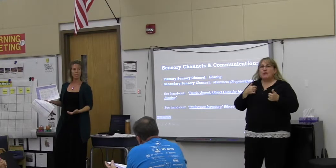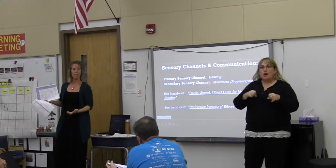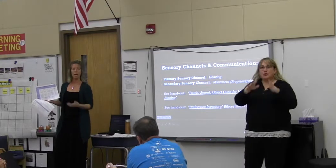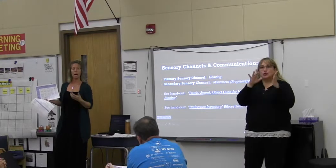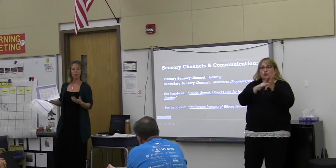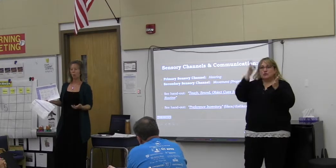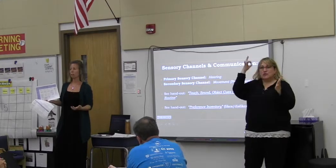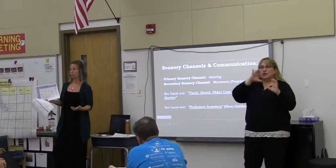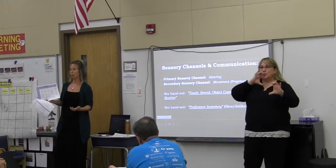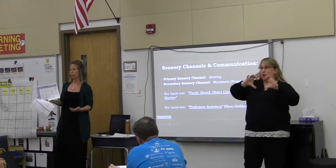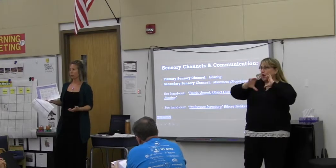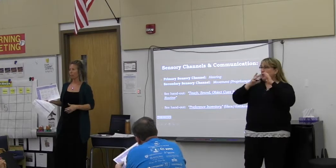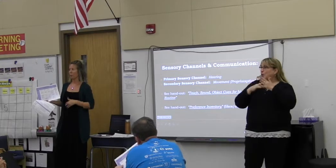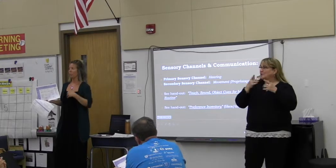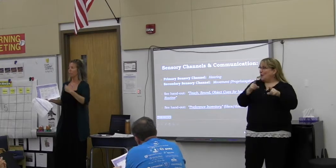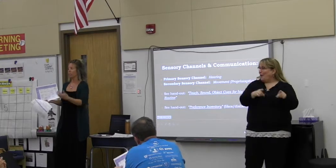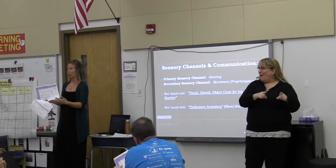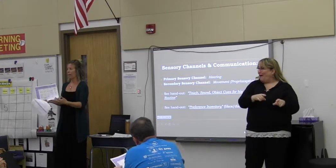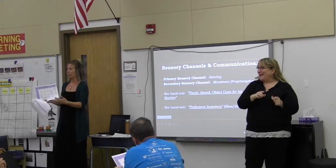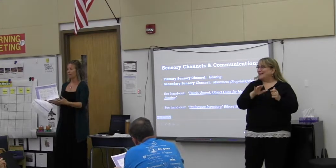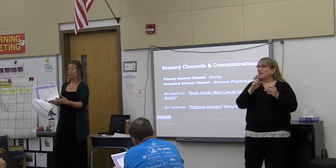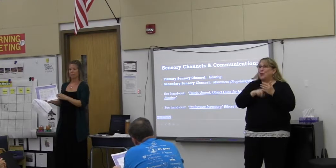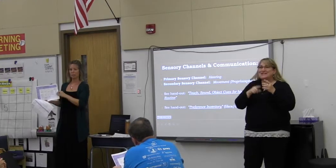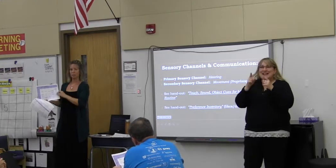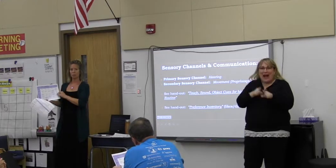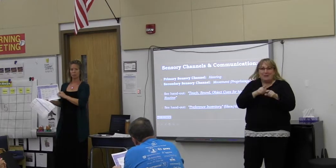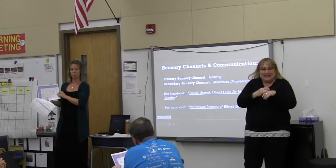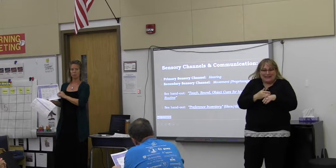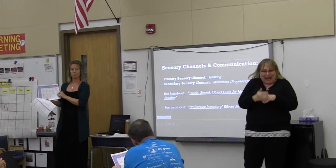communicate with him about what's going on and what's going to be happening